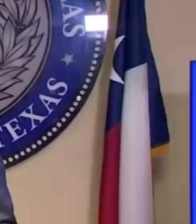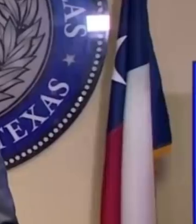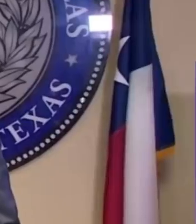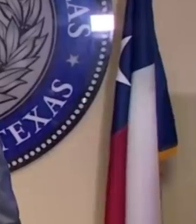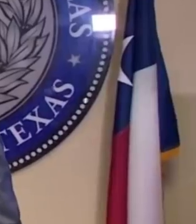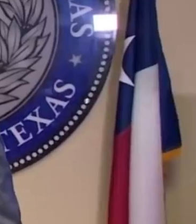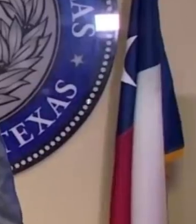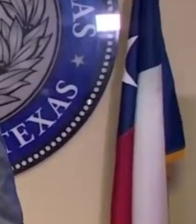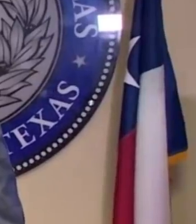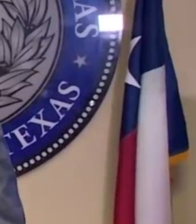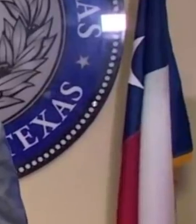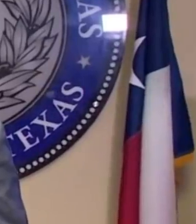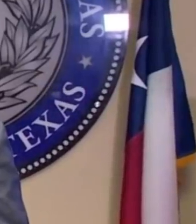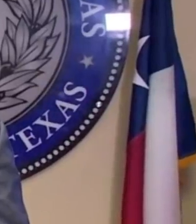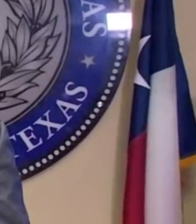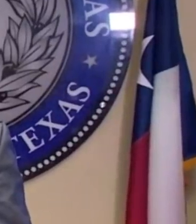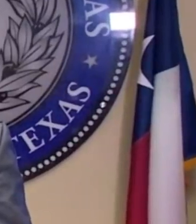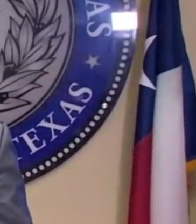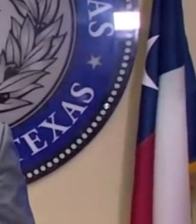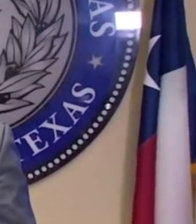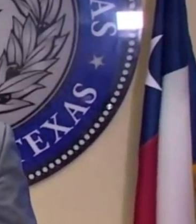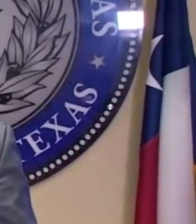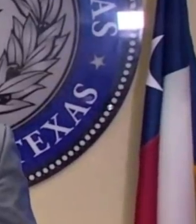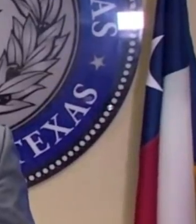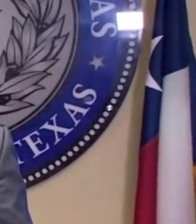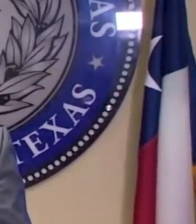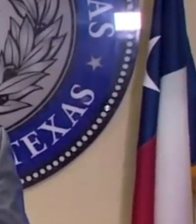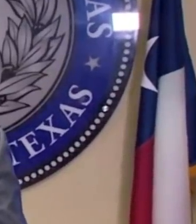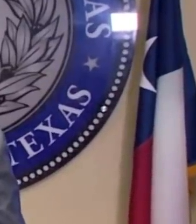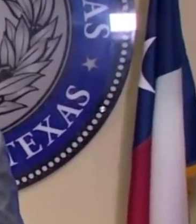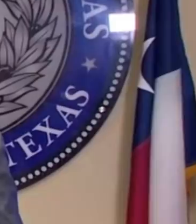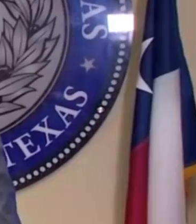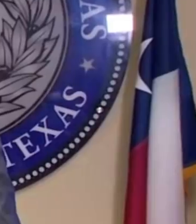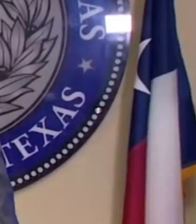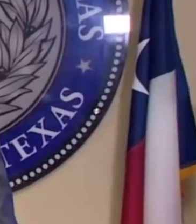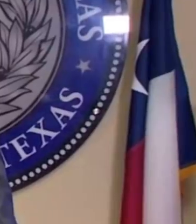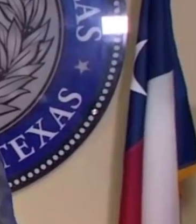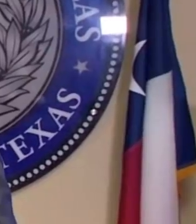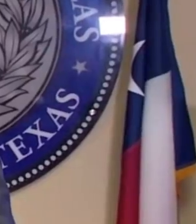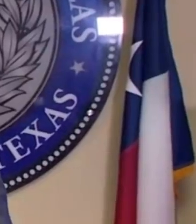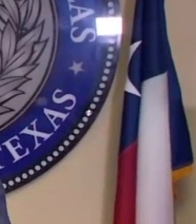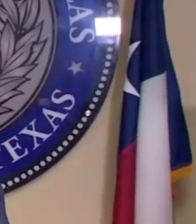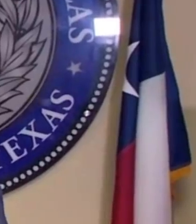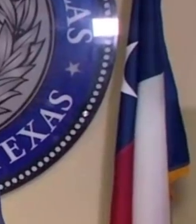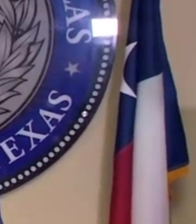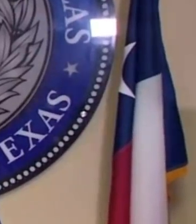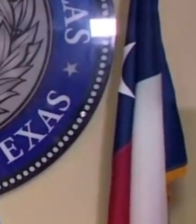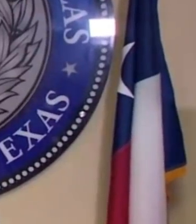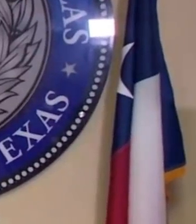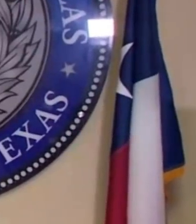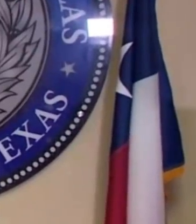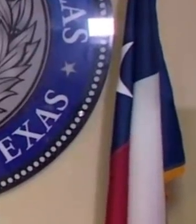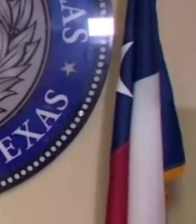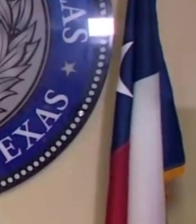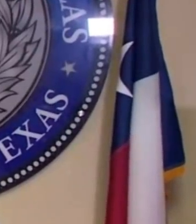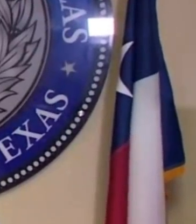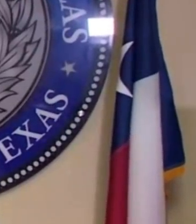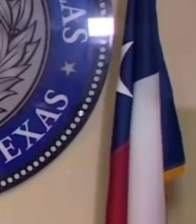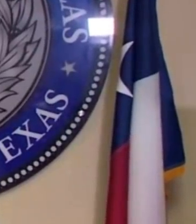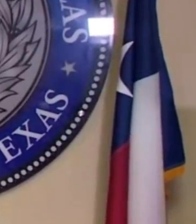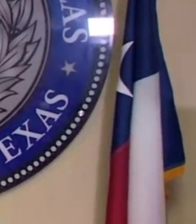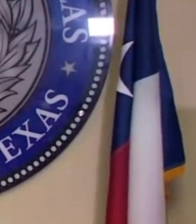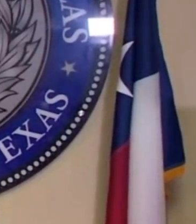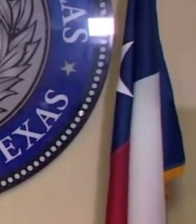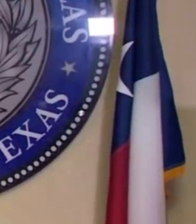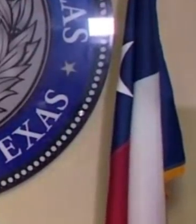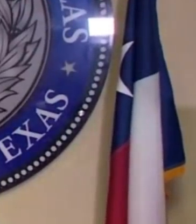policy. We do appreciate that. As you know, that was one of the things that the doctors asked me to ask